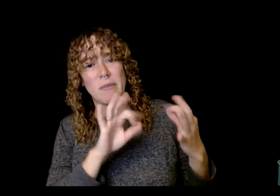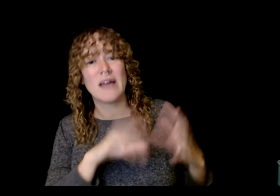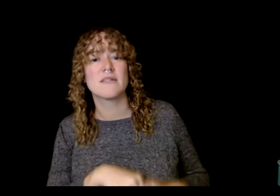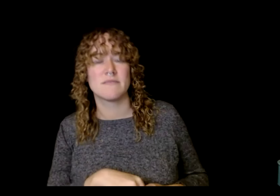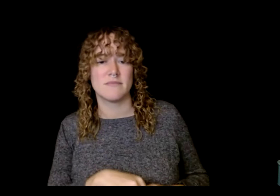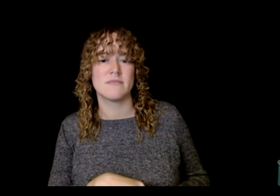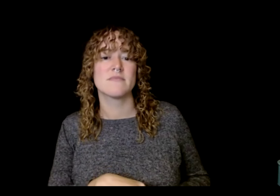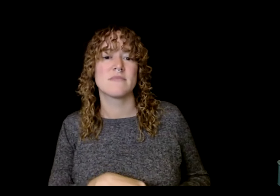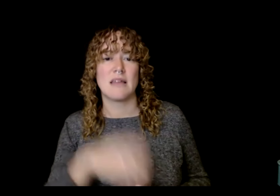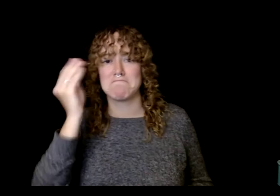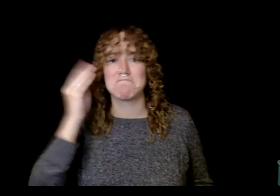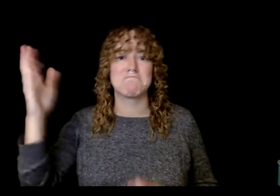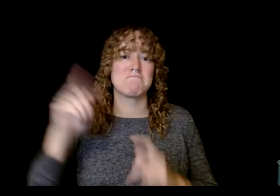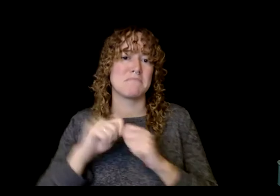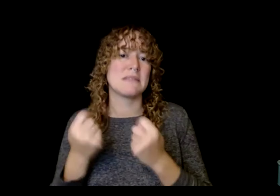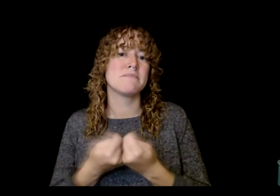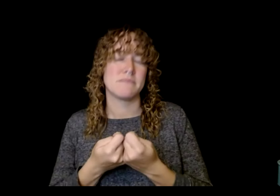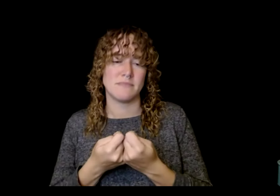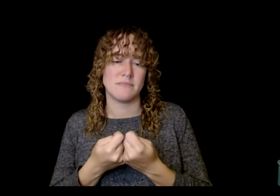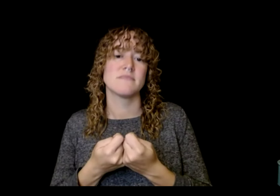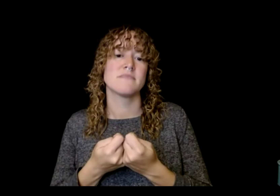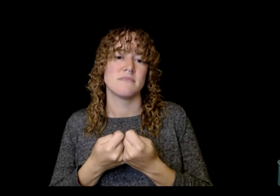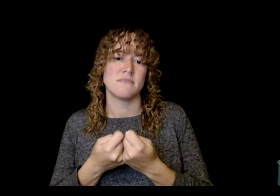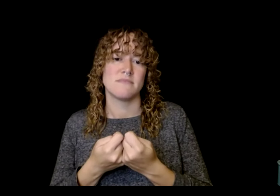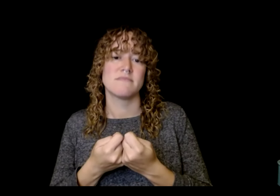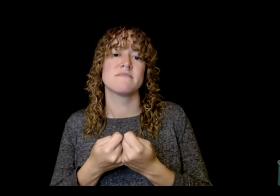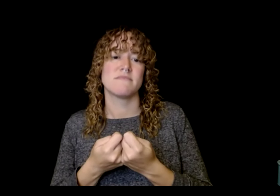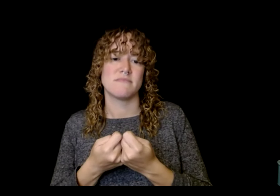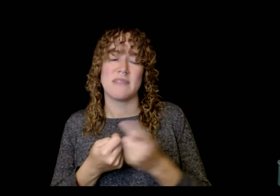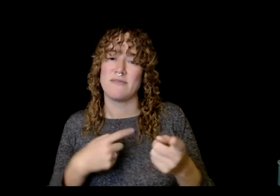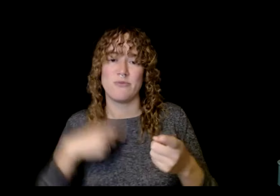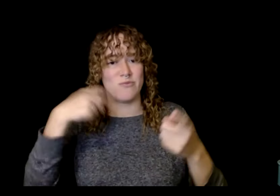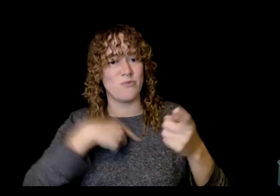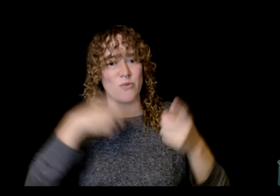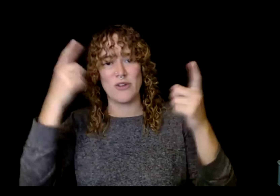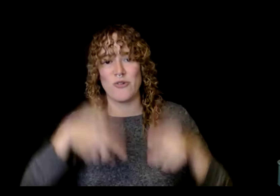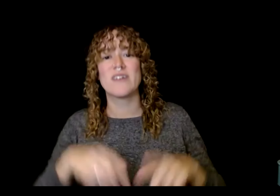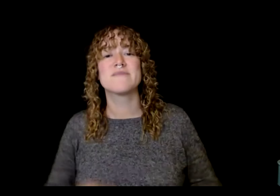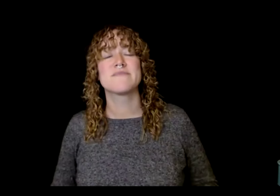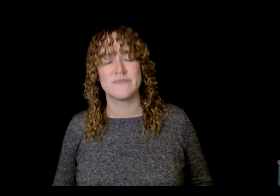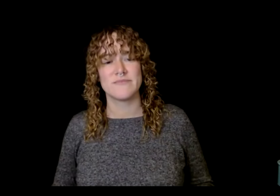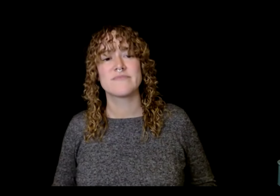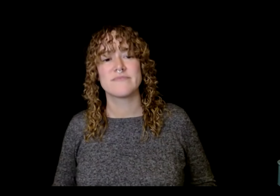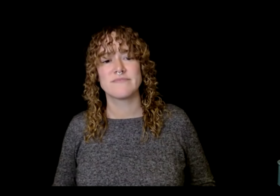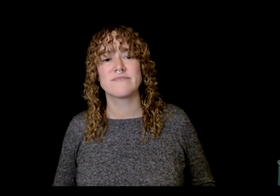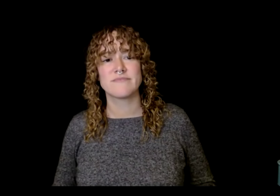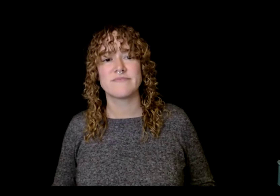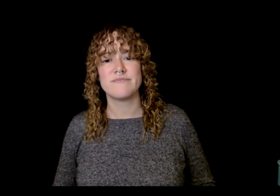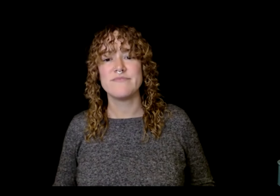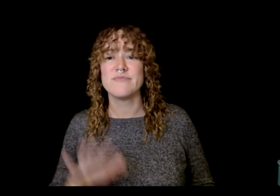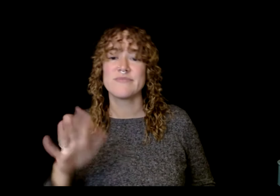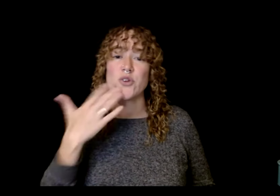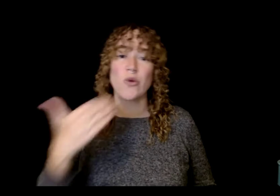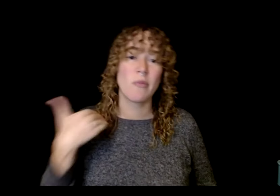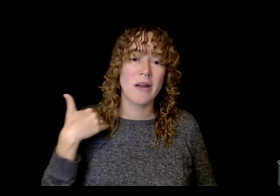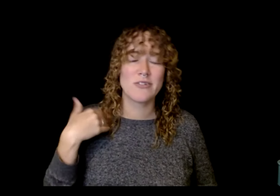back to our team and just let them know that it was shared. We agree wholeheartedly, and I think it's a great reminder. So I really appreciate